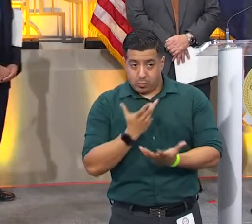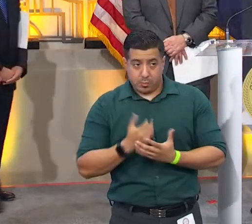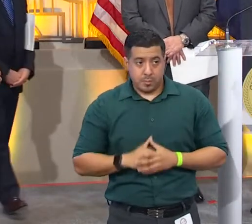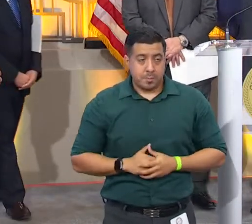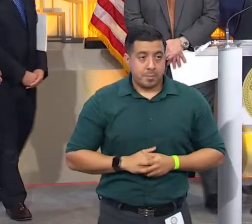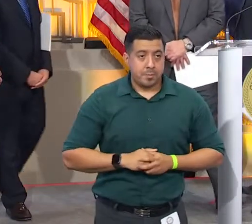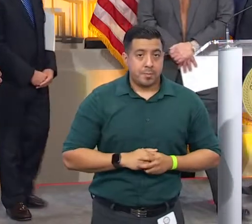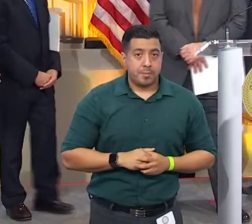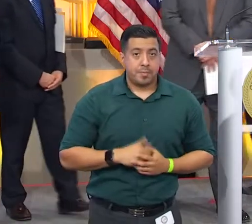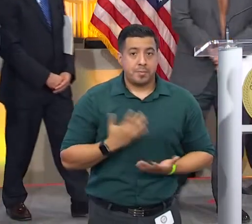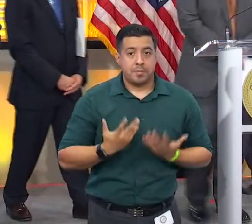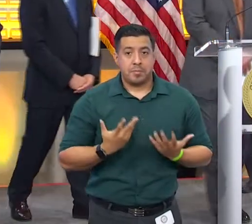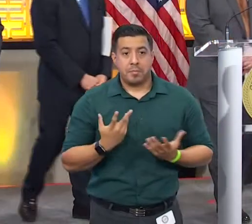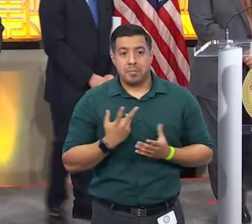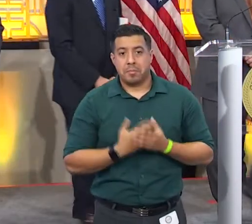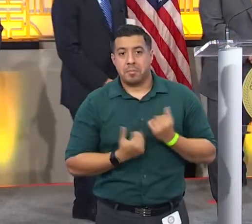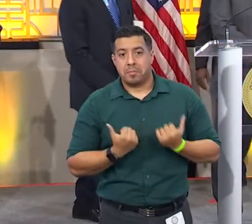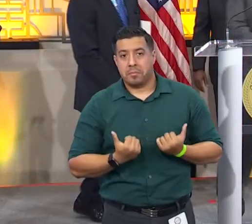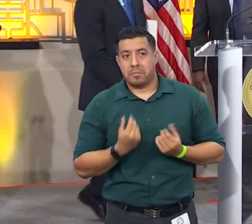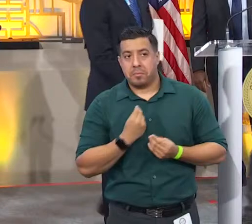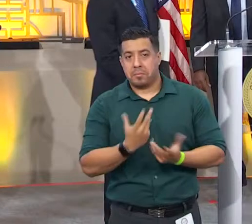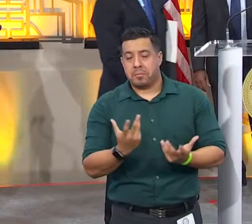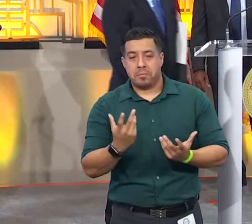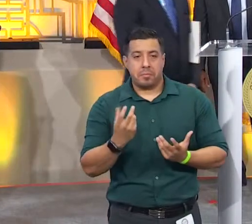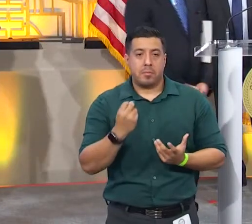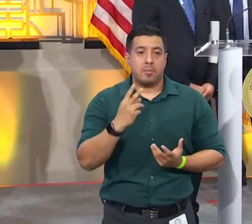we can maybe tag team on it.